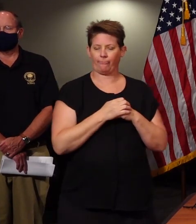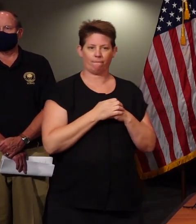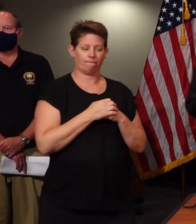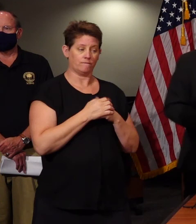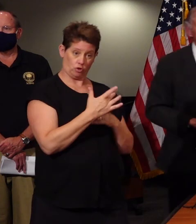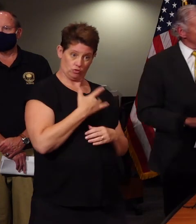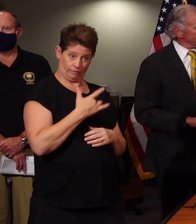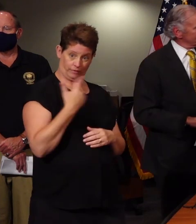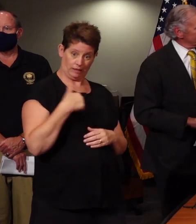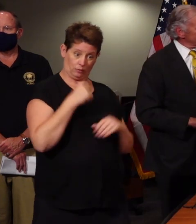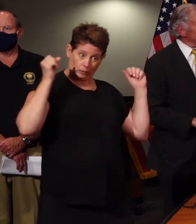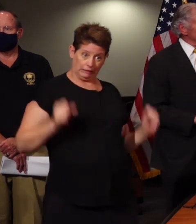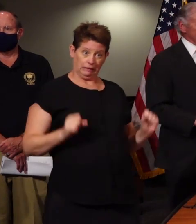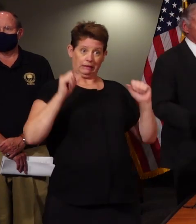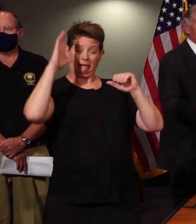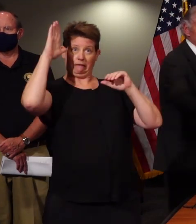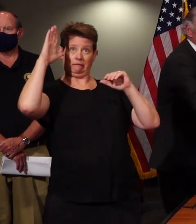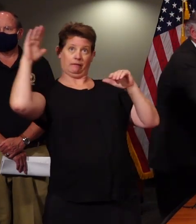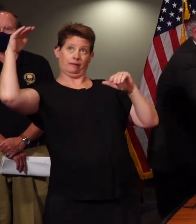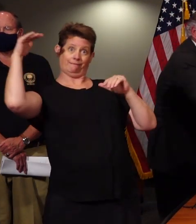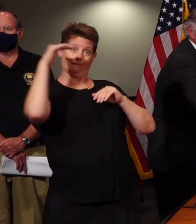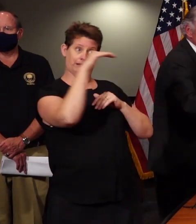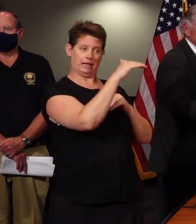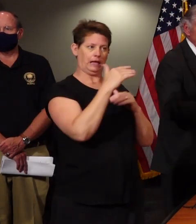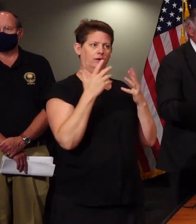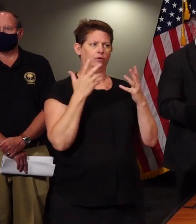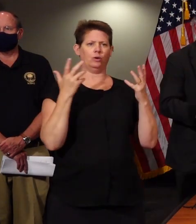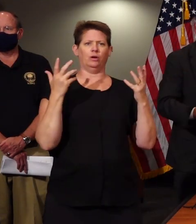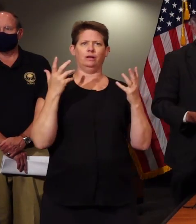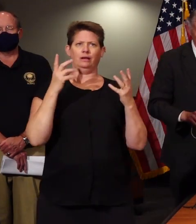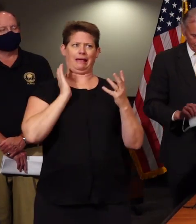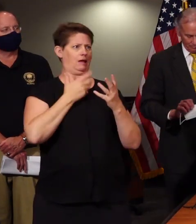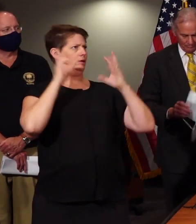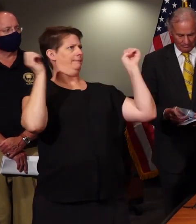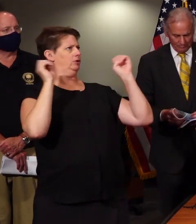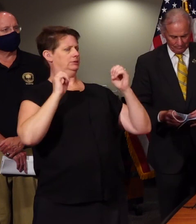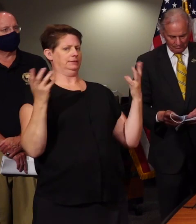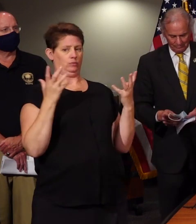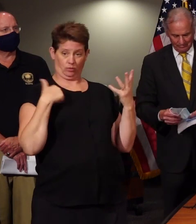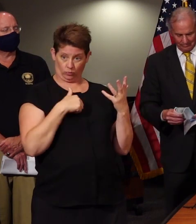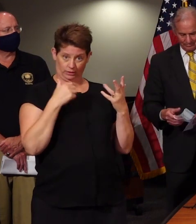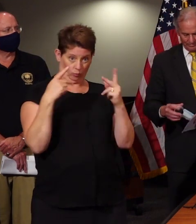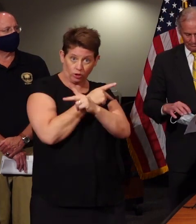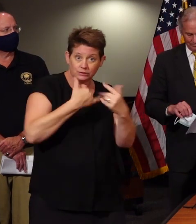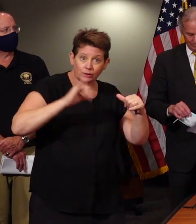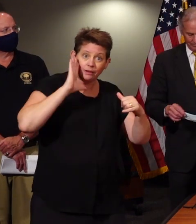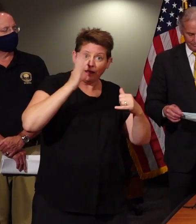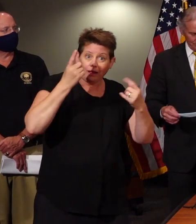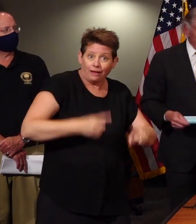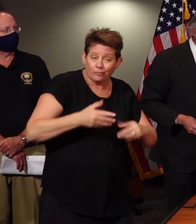curve anymore in South Carolina? Are we past that point? I guess what stage of emergency are we at right now? Is it worse still to come, or?